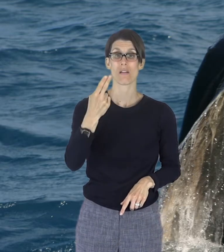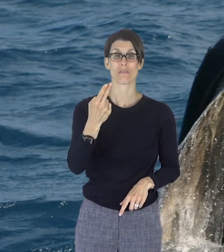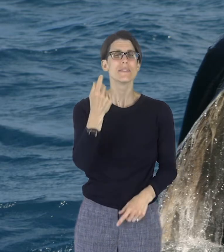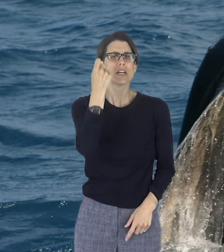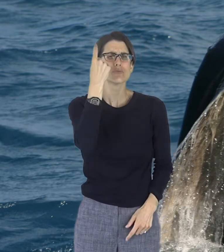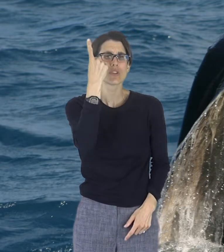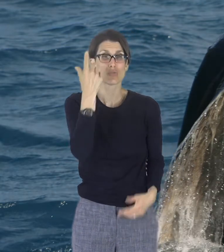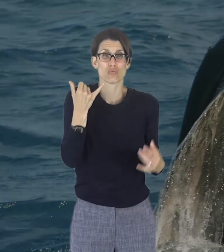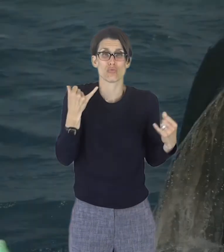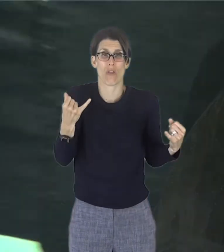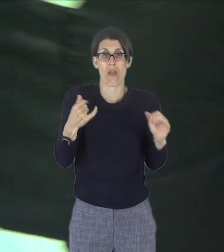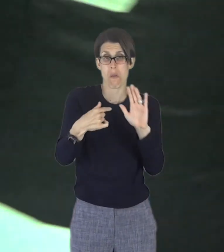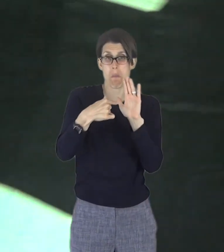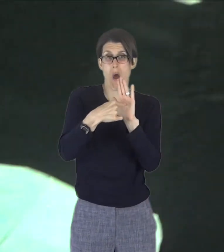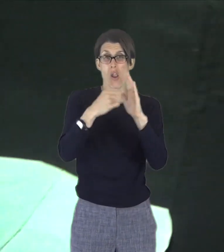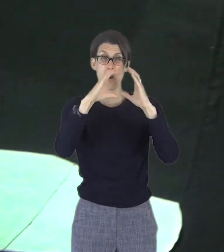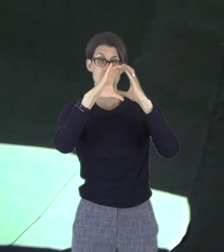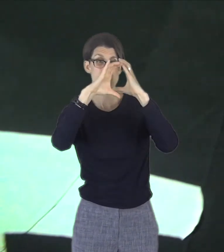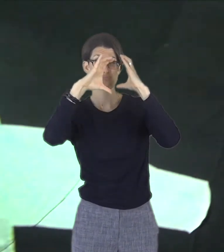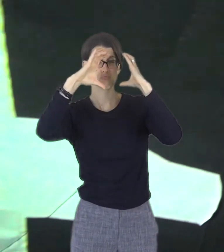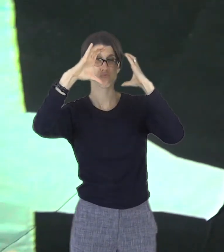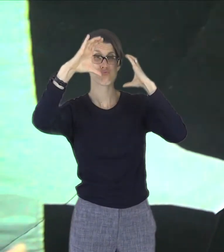There's only one stomach shown inside the model.